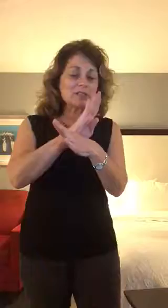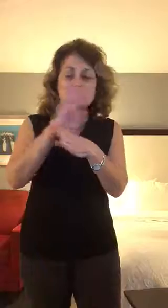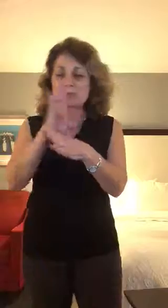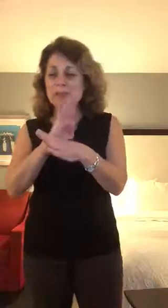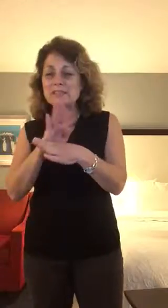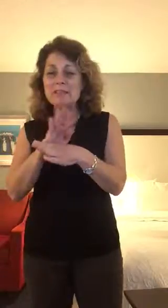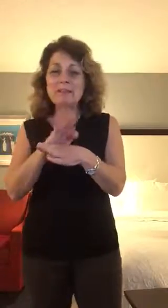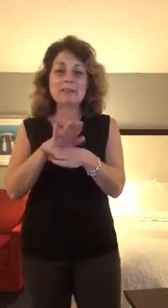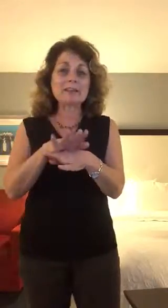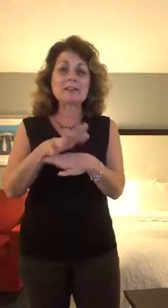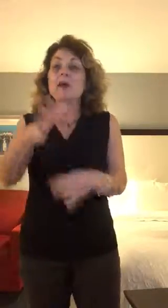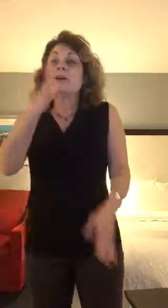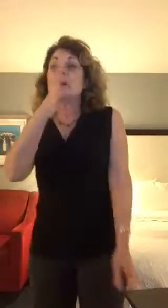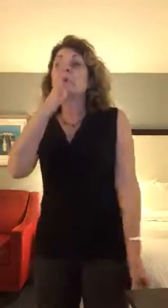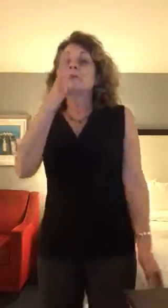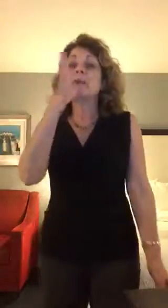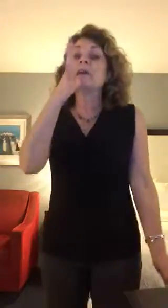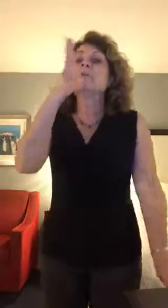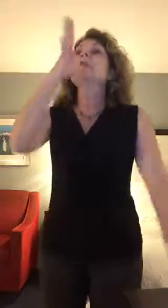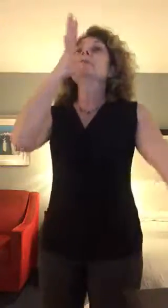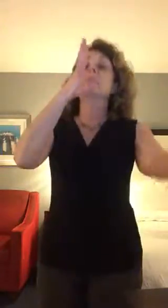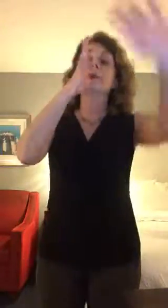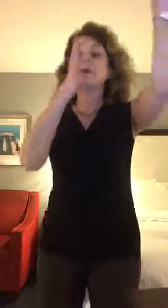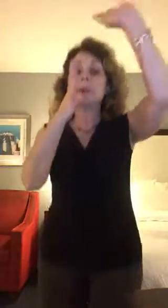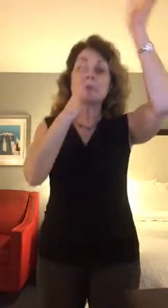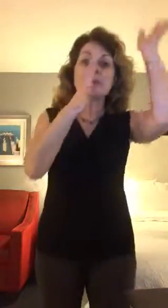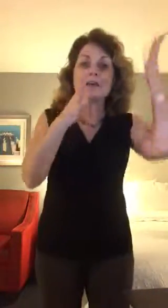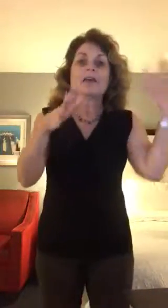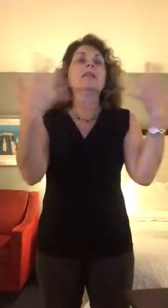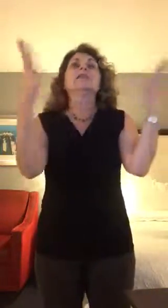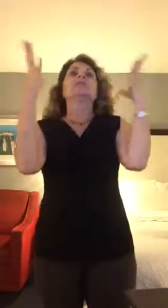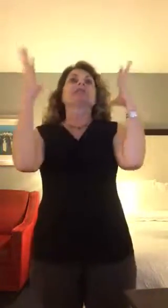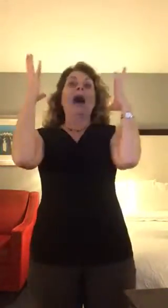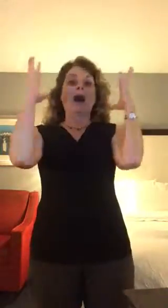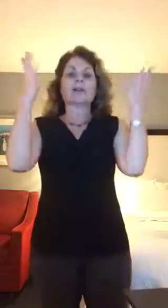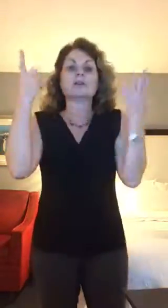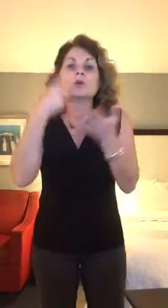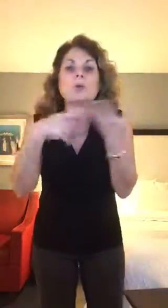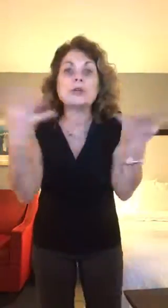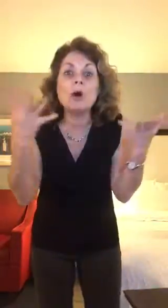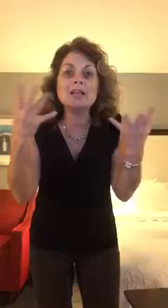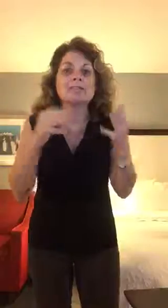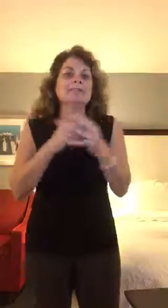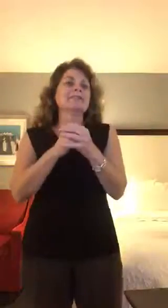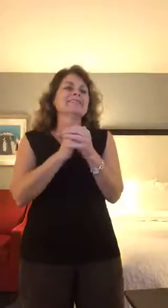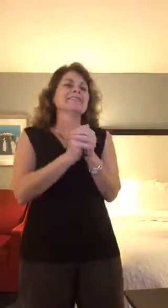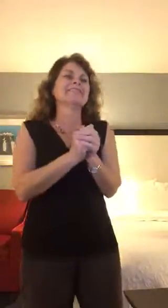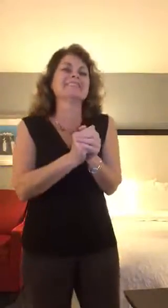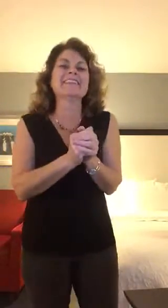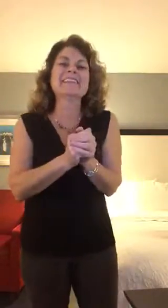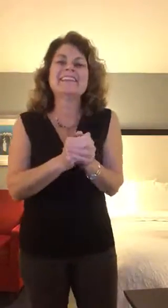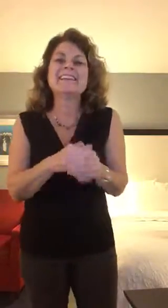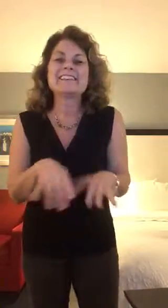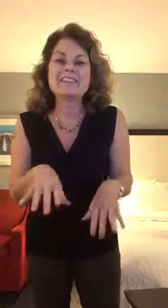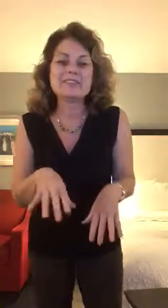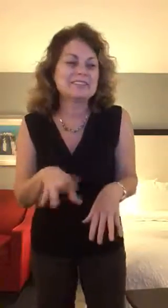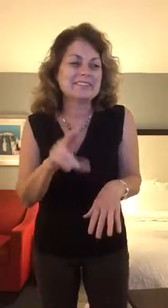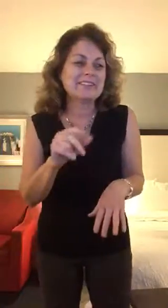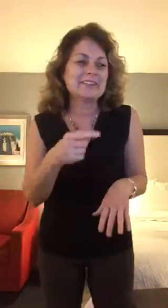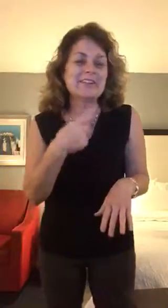just busy and he's going, mommy, mommy, mommy, mommy, mommy. And it's just, what do you want? So, no, I